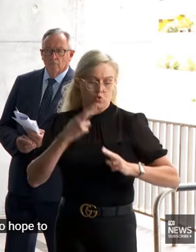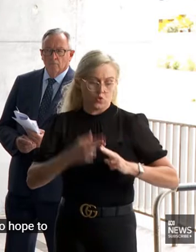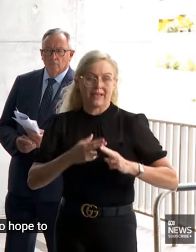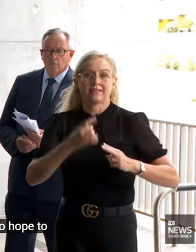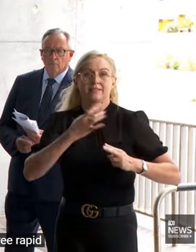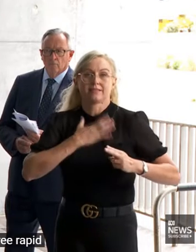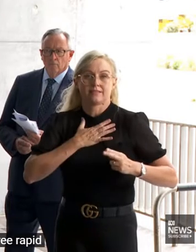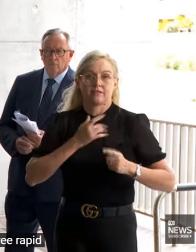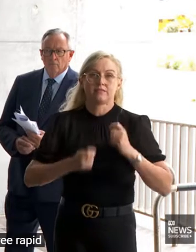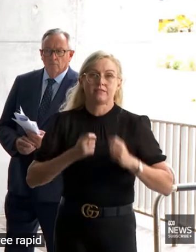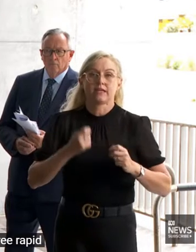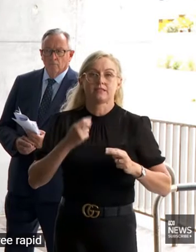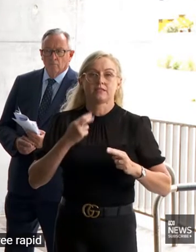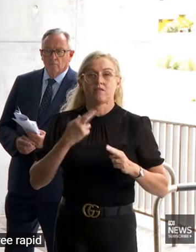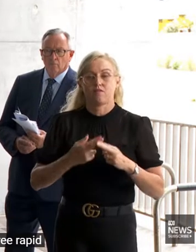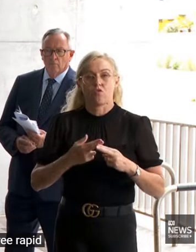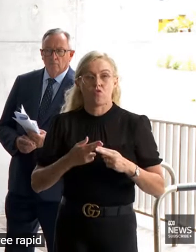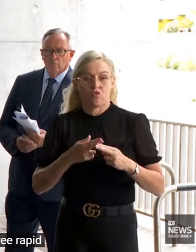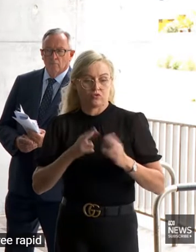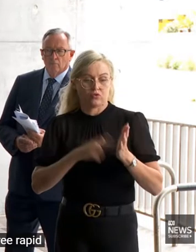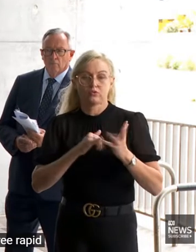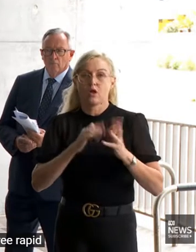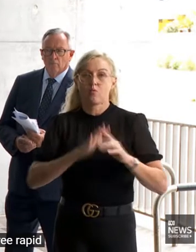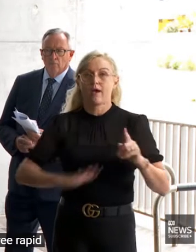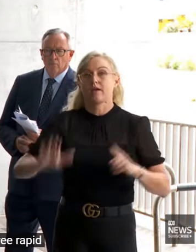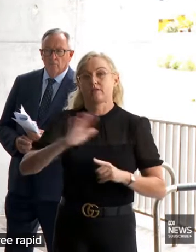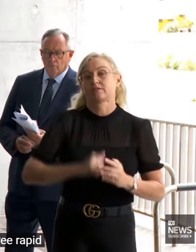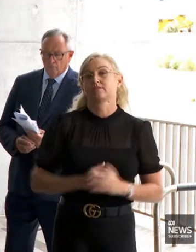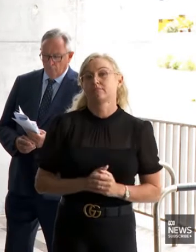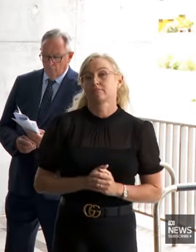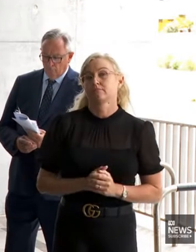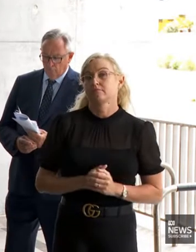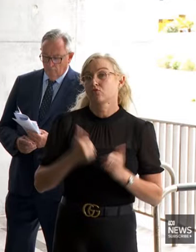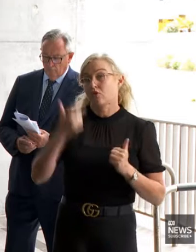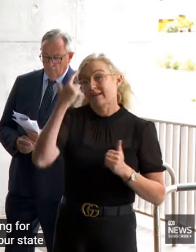our state. Now, this will help people in circumstances where you're